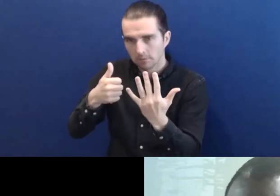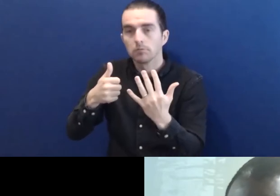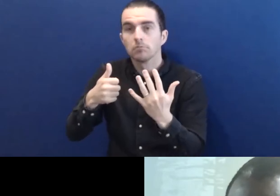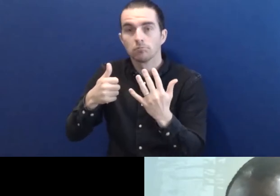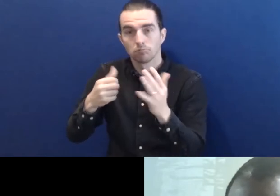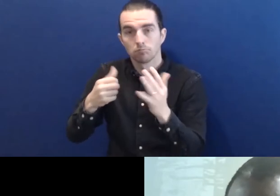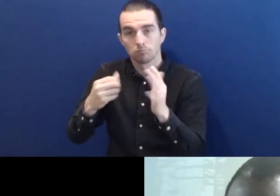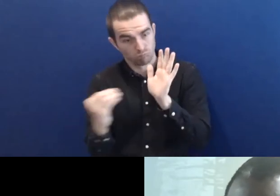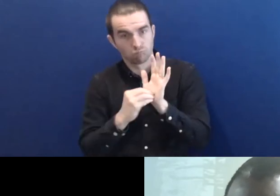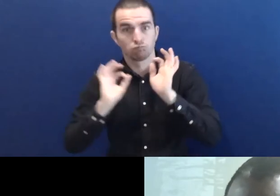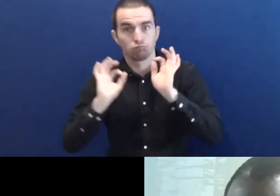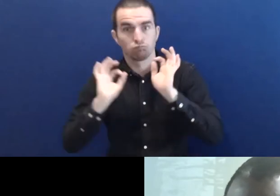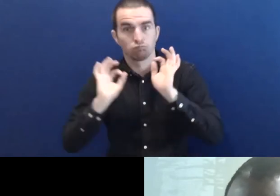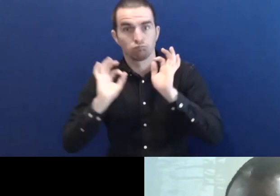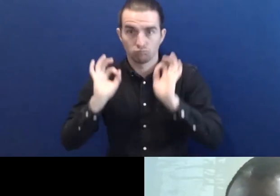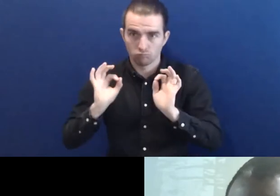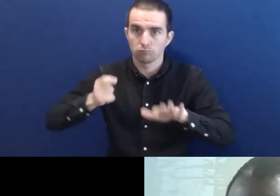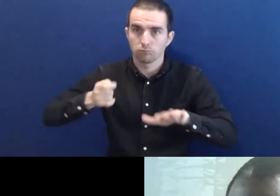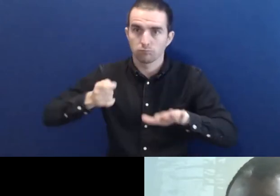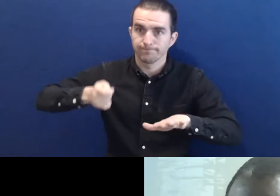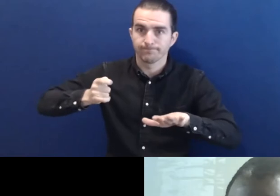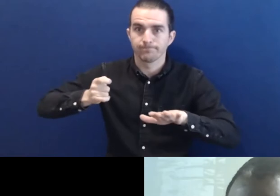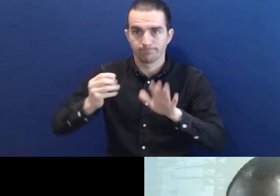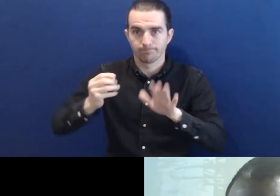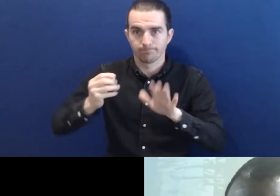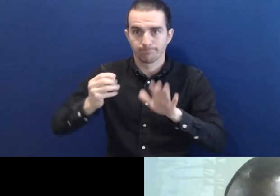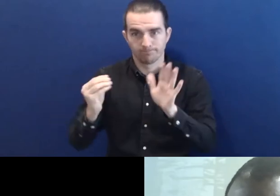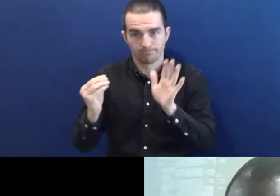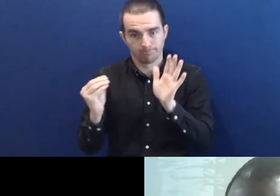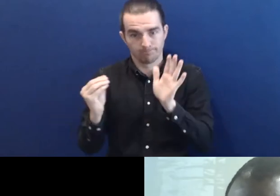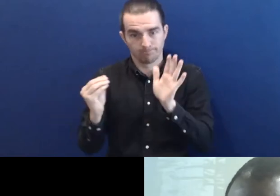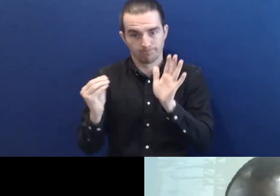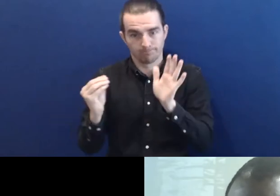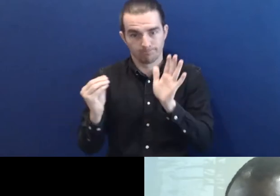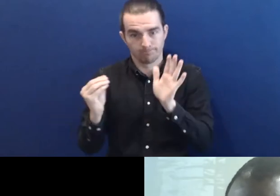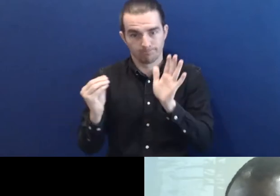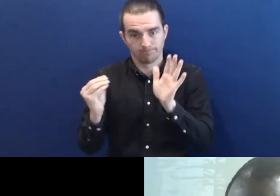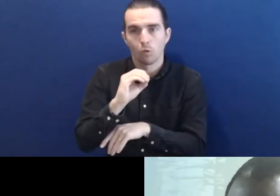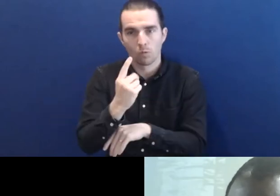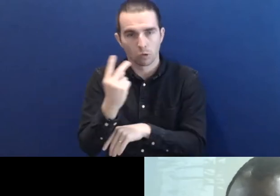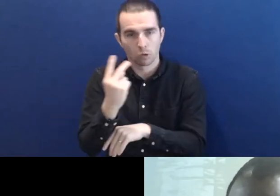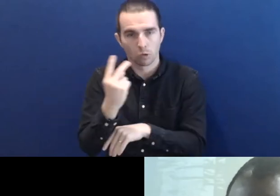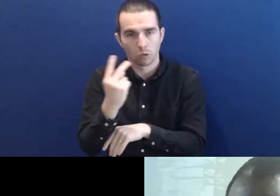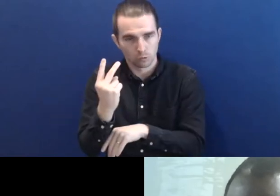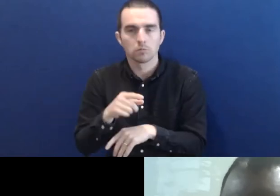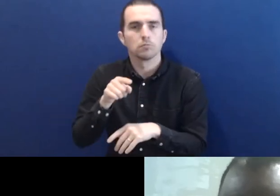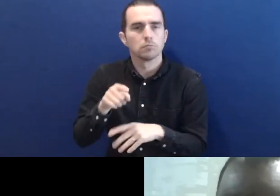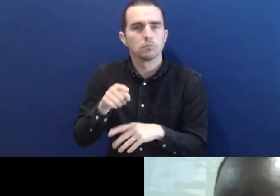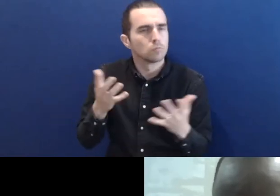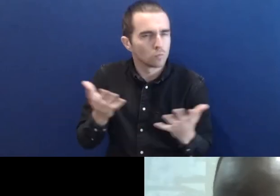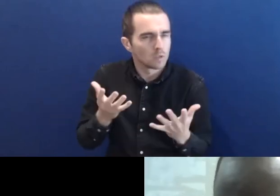2012. It is made up of 8 OPDs, organizations of persons